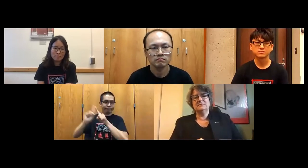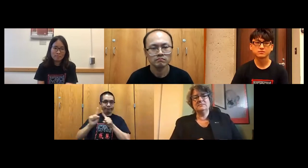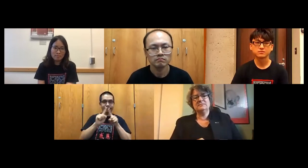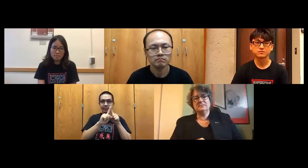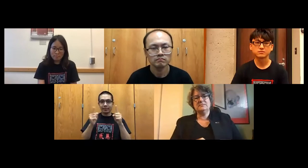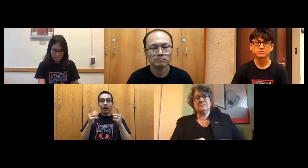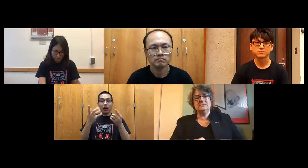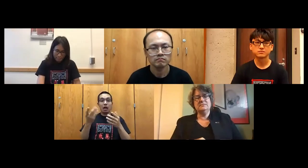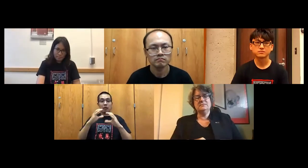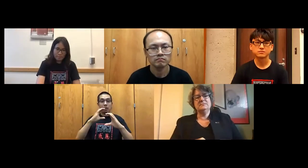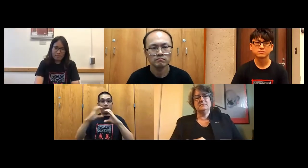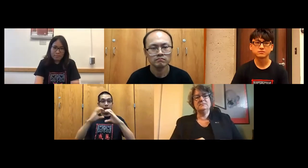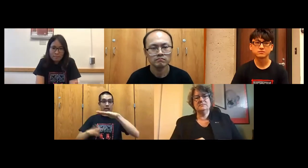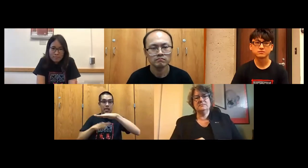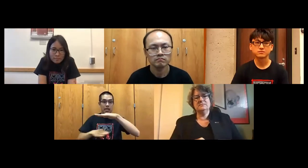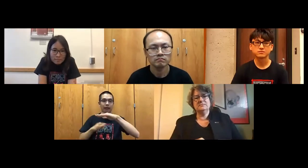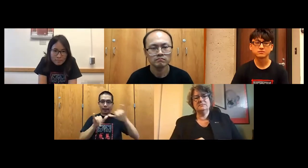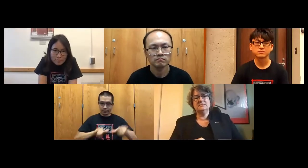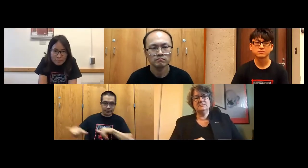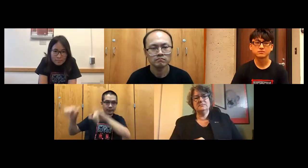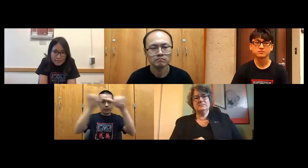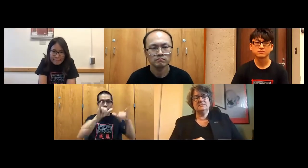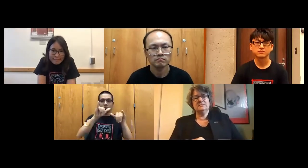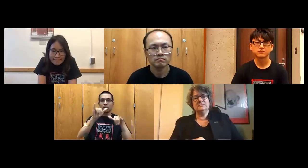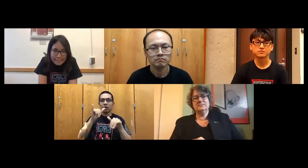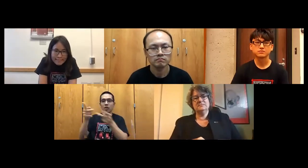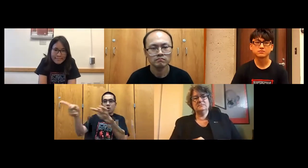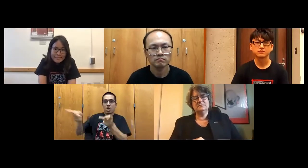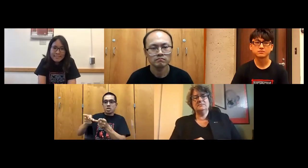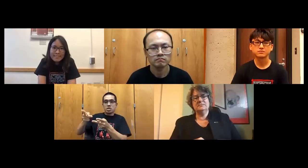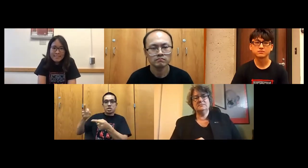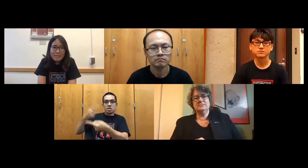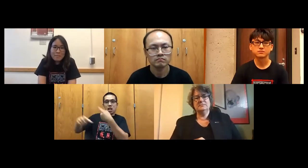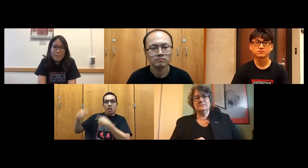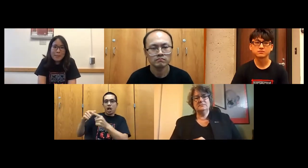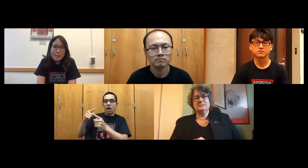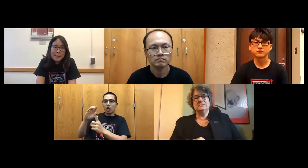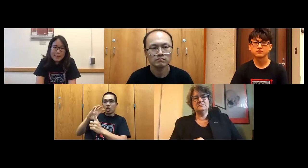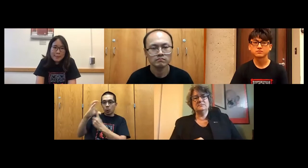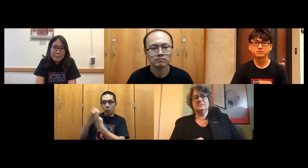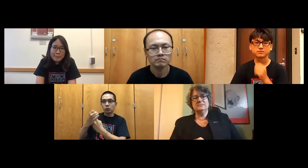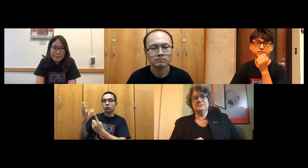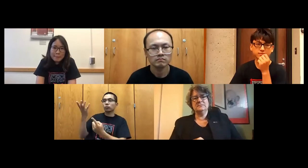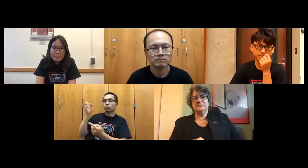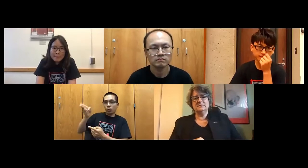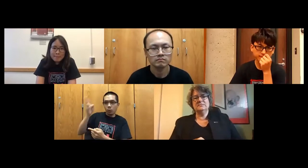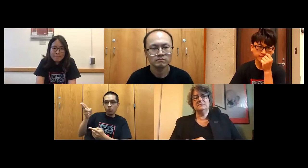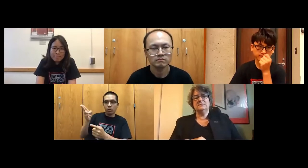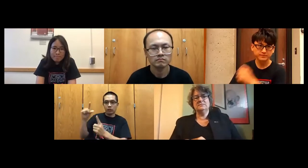were gesturing because they were using a different sign language. Basically, the sign language was the same. But